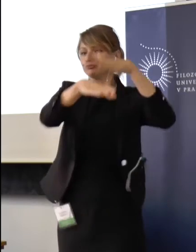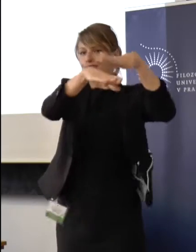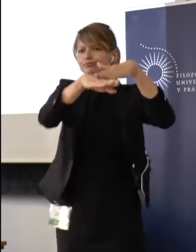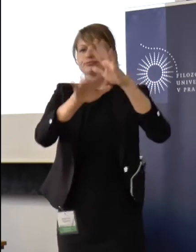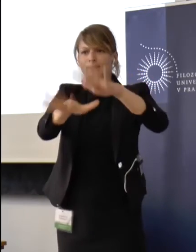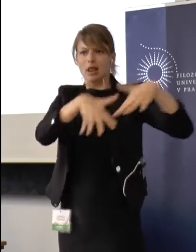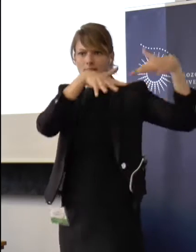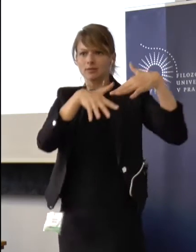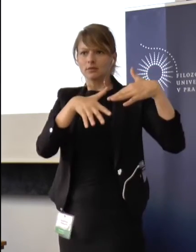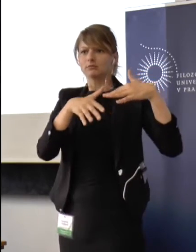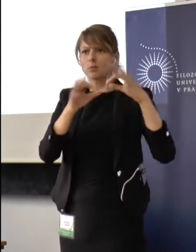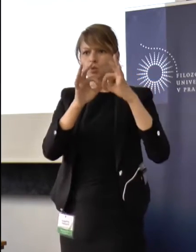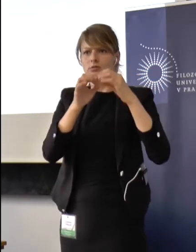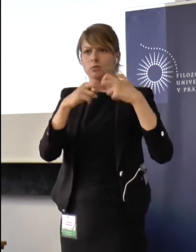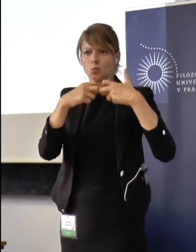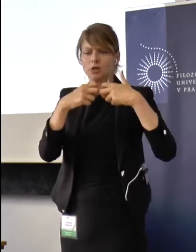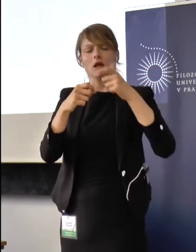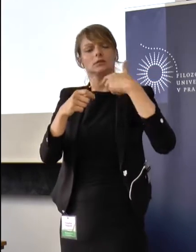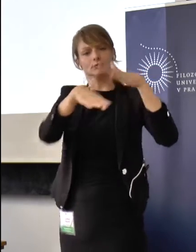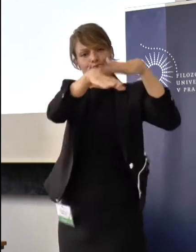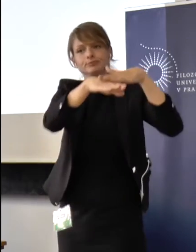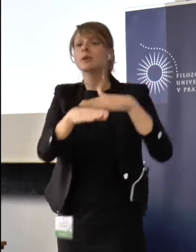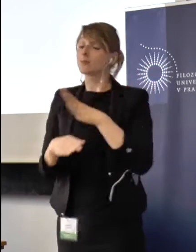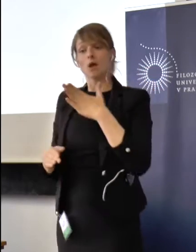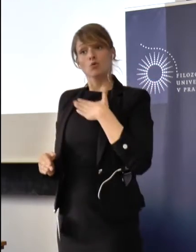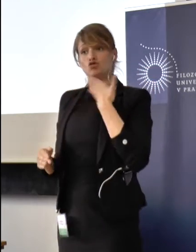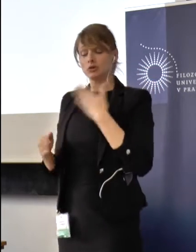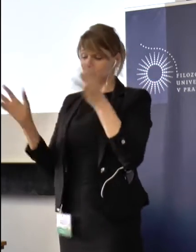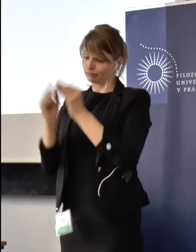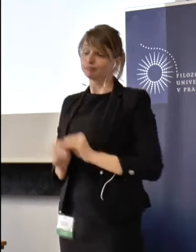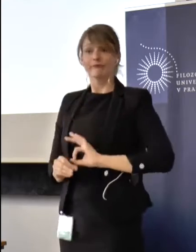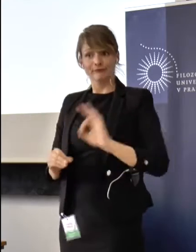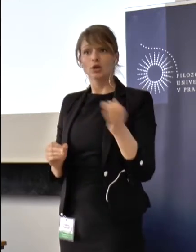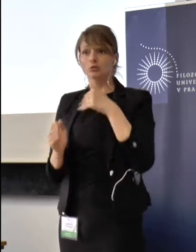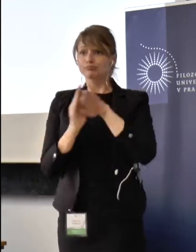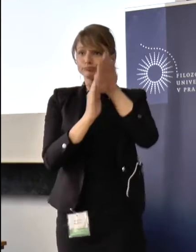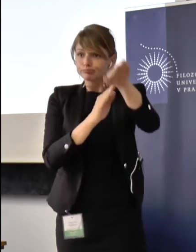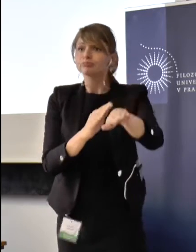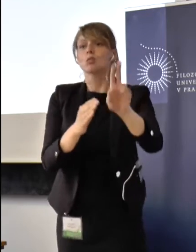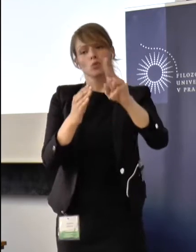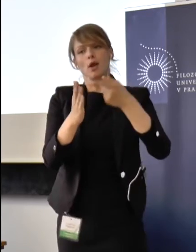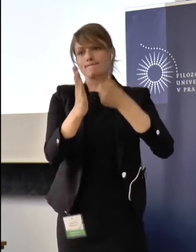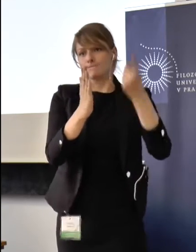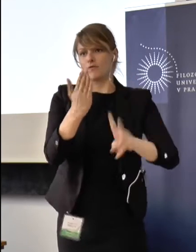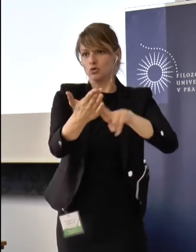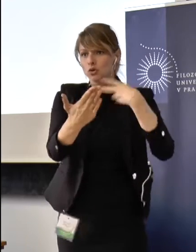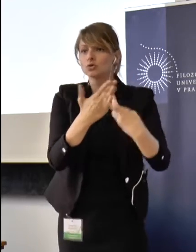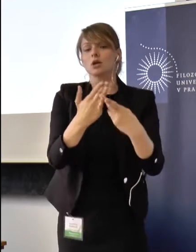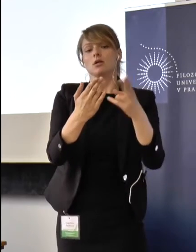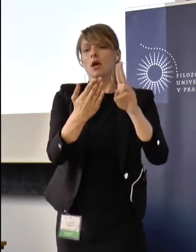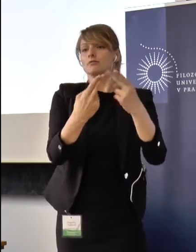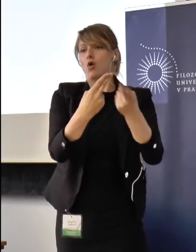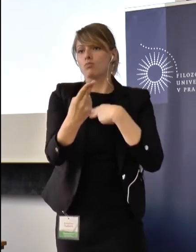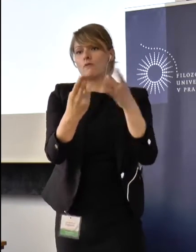language. The European Union even had a language commissioner, which it does not have anymore. So, there